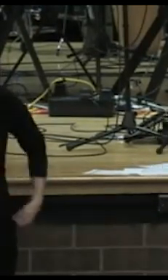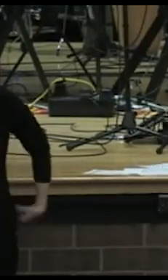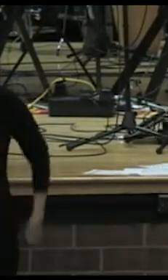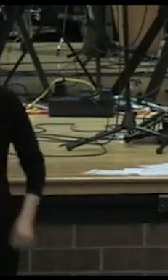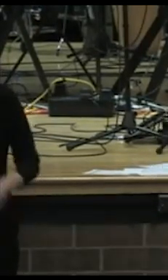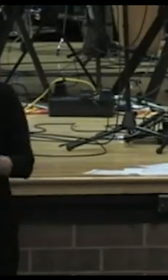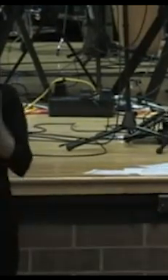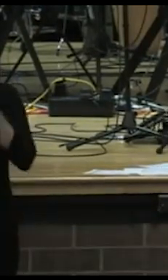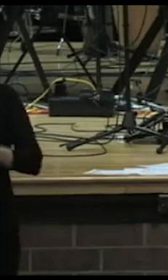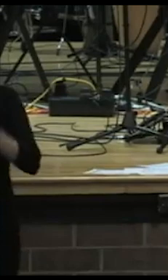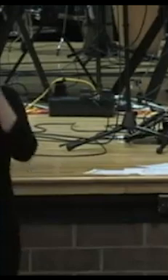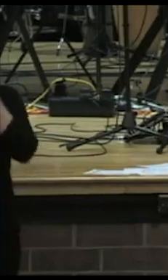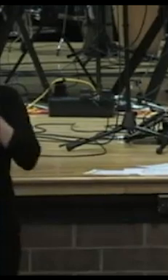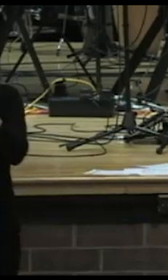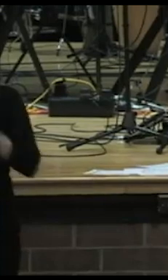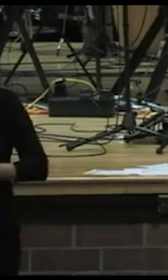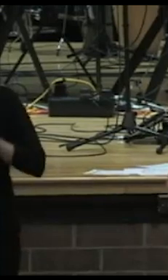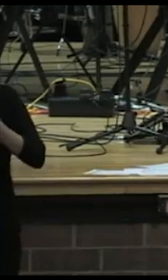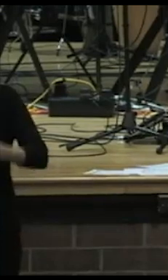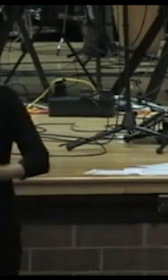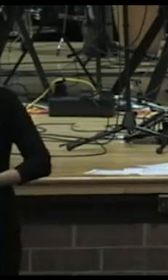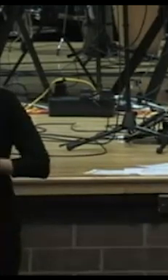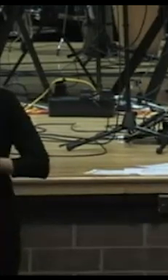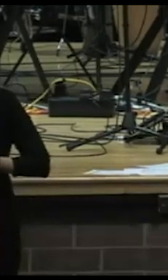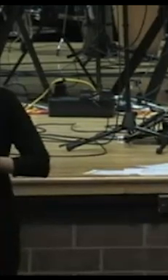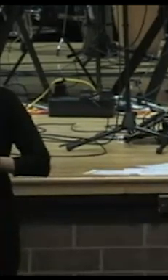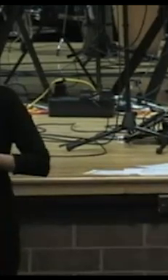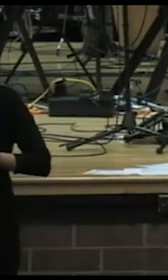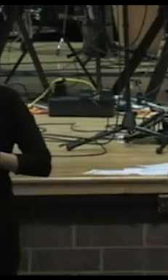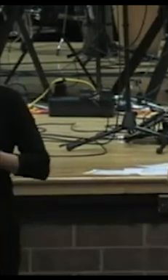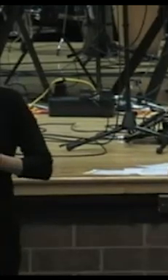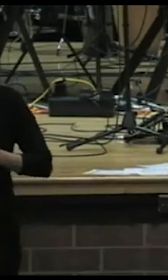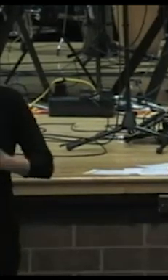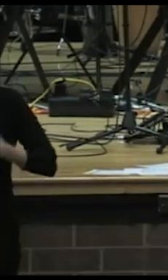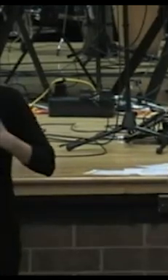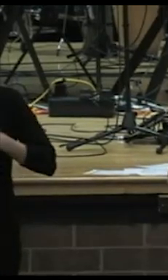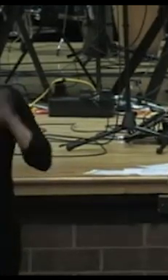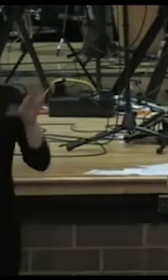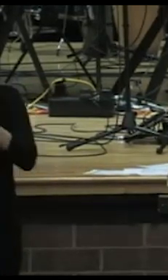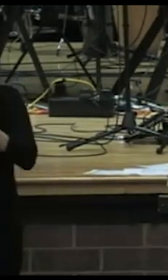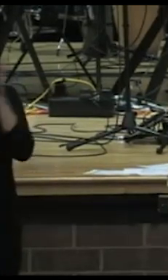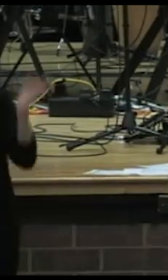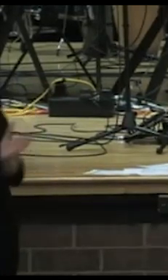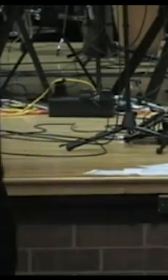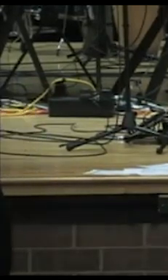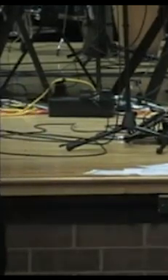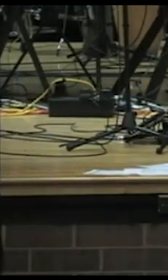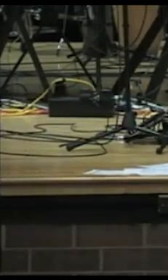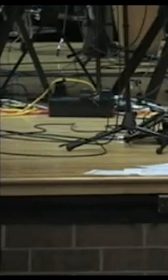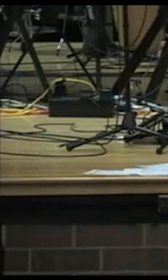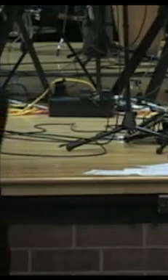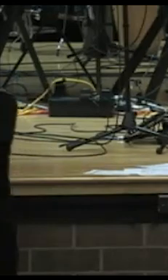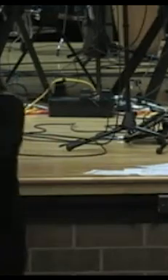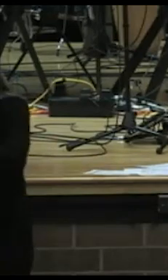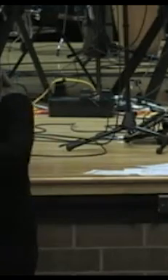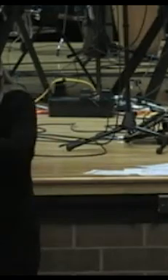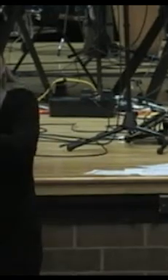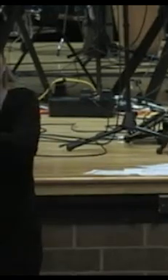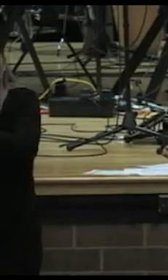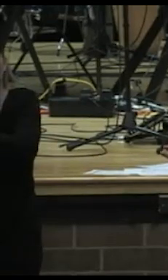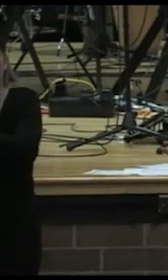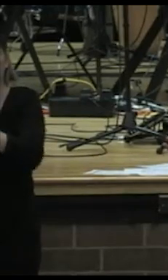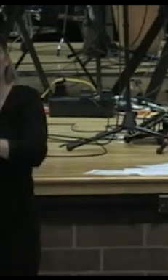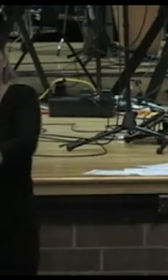joy, you need to make it your joy to do God's will. You need to pray the prayers He wants you to pray. And you need to put